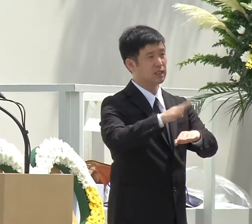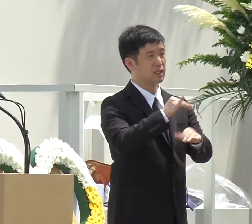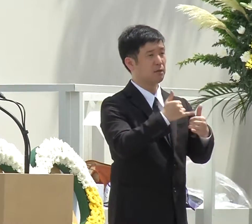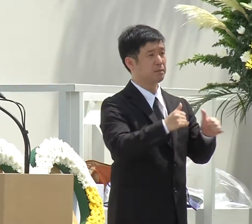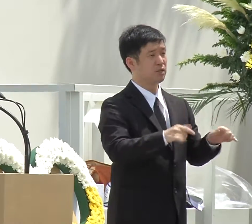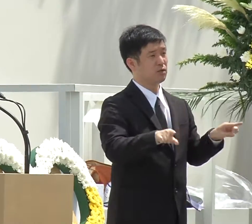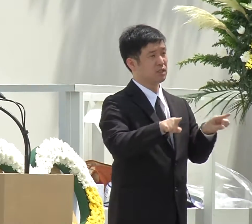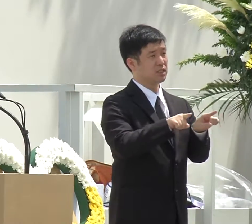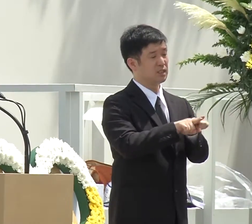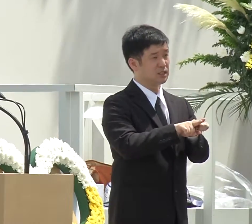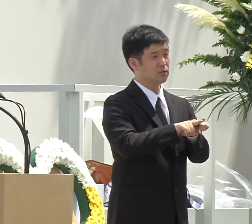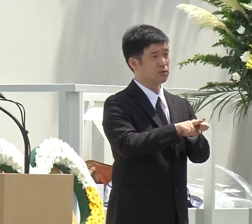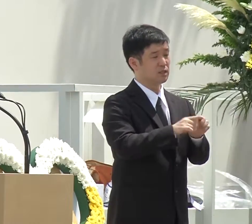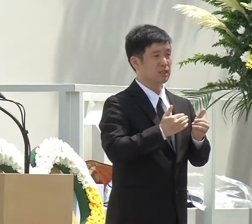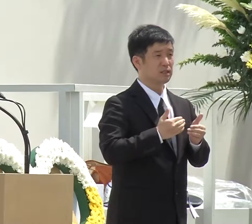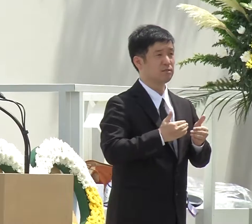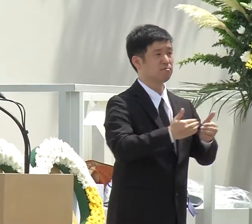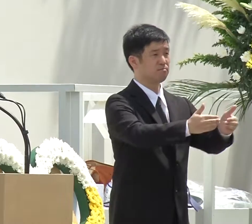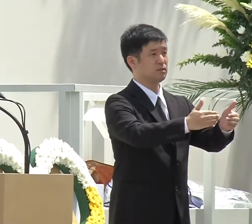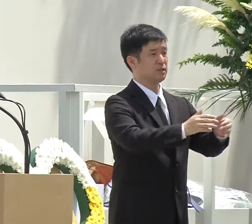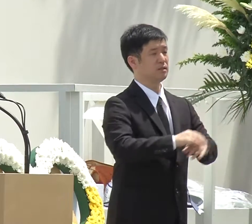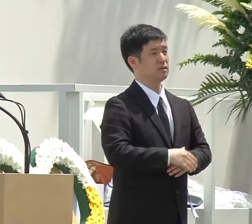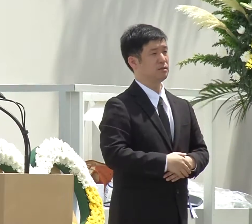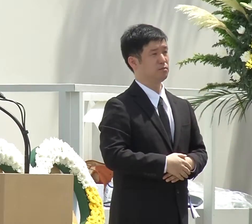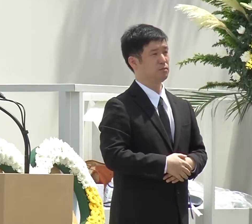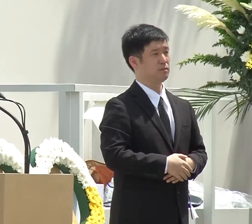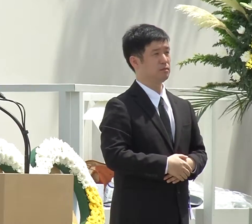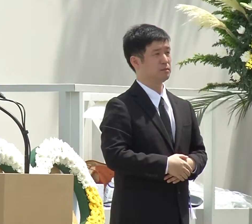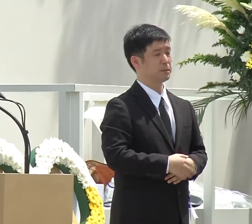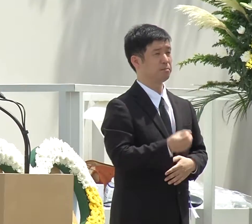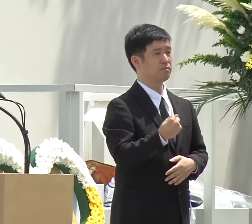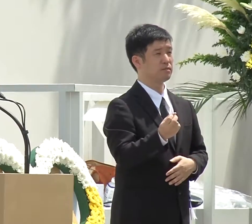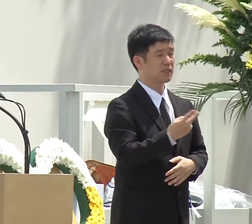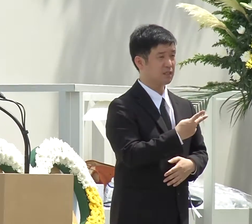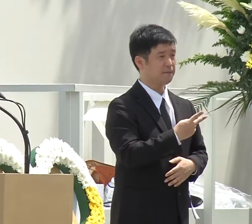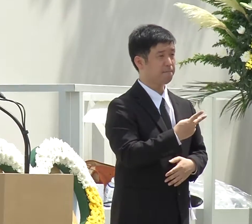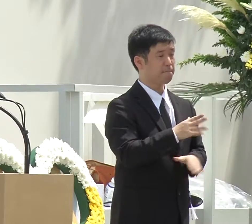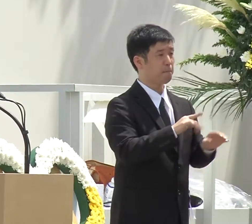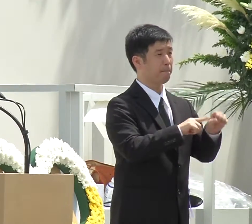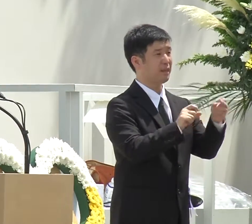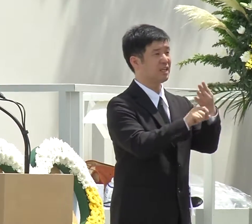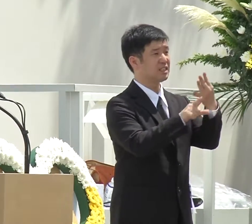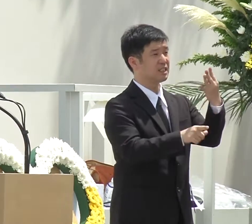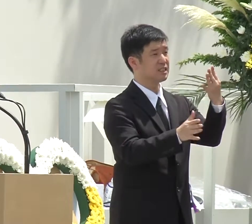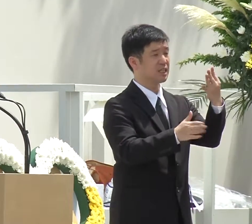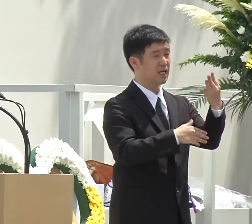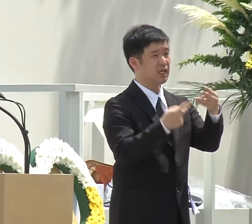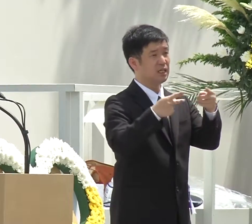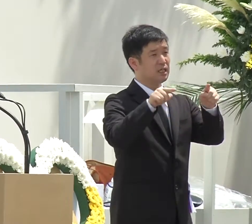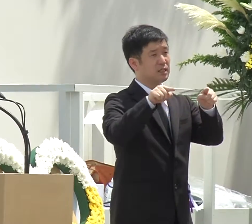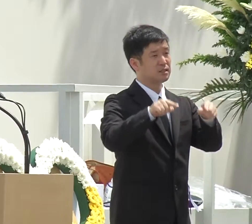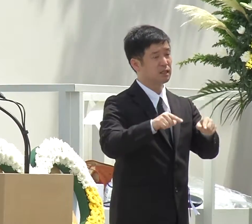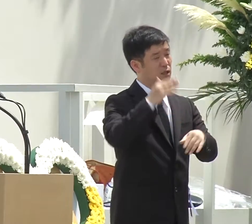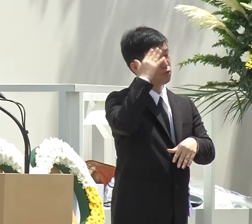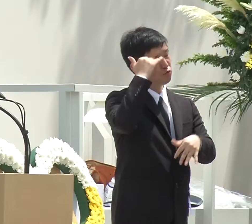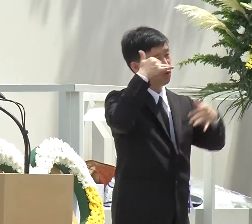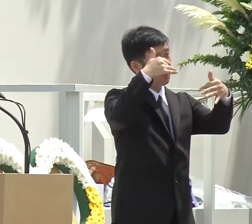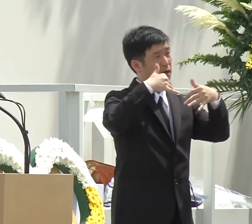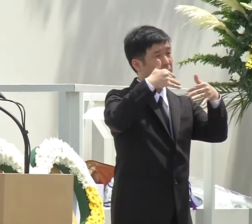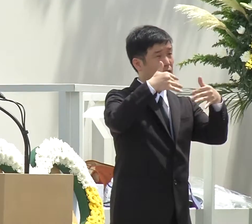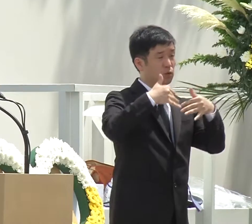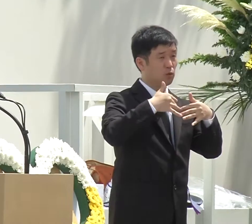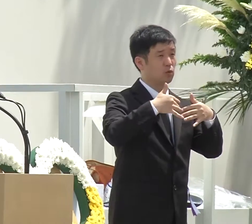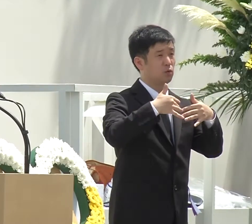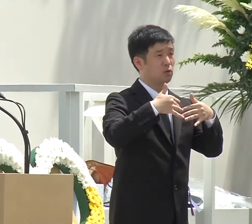generations, expand opportunities for peace education, and work with people of Nagasaki Prefecture to convey our desire for